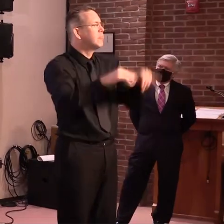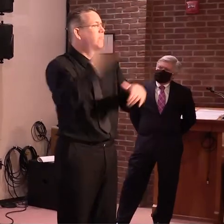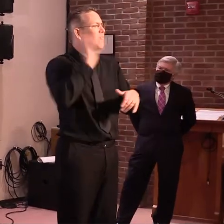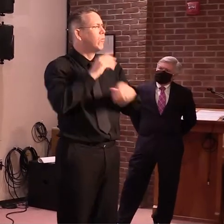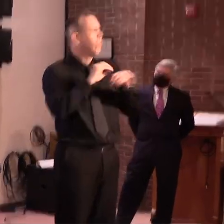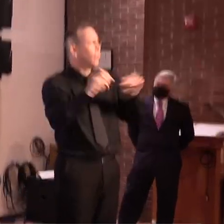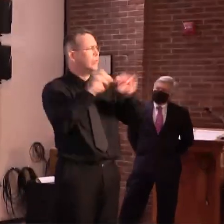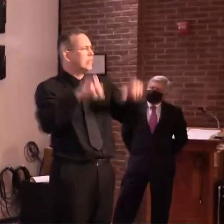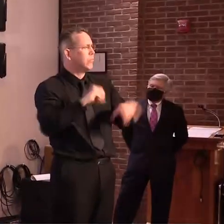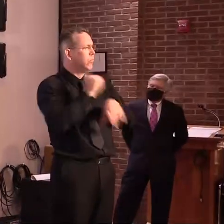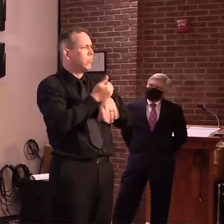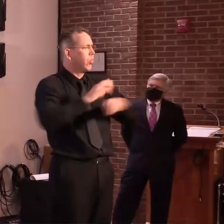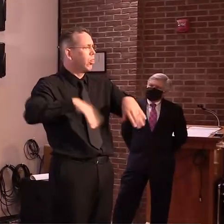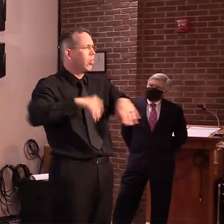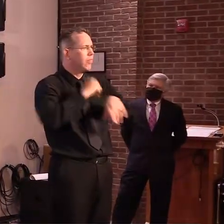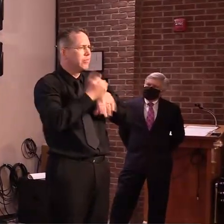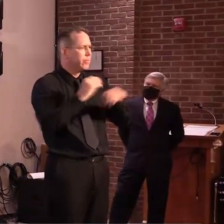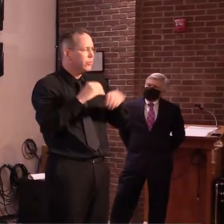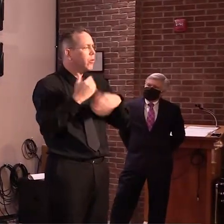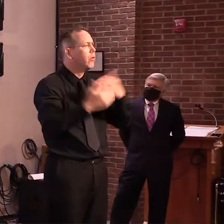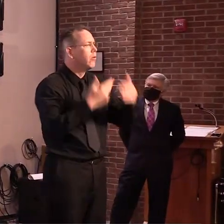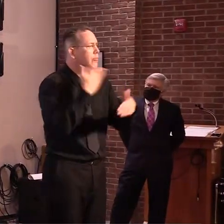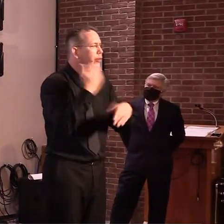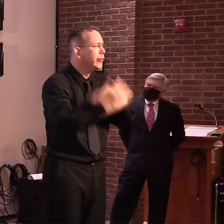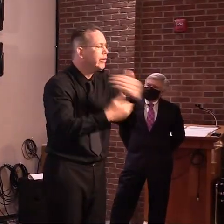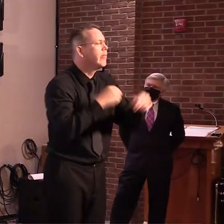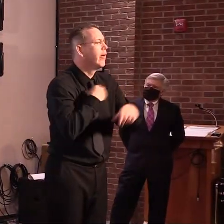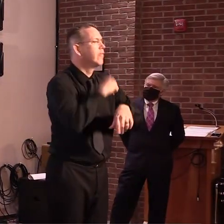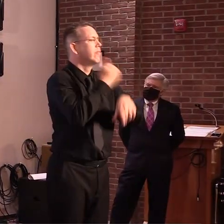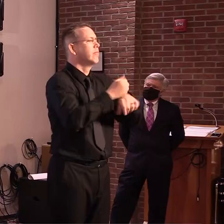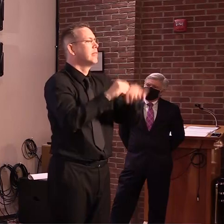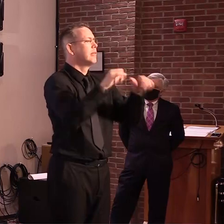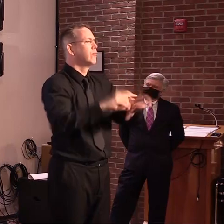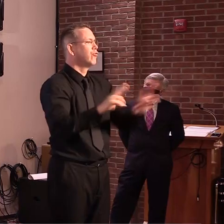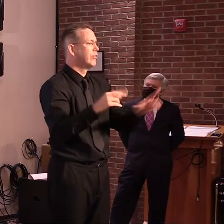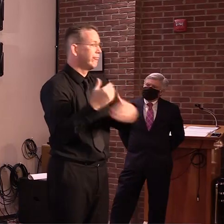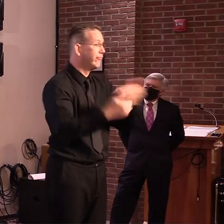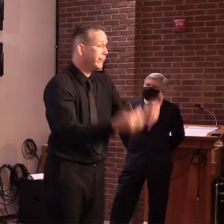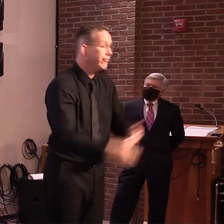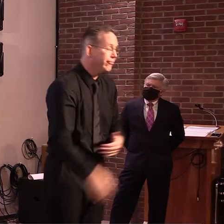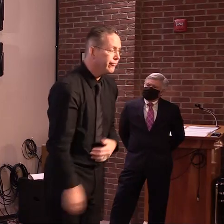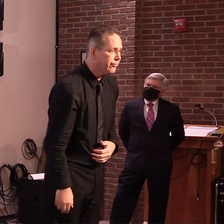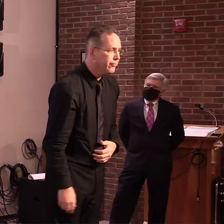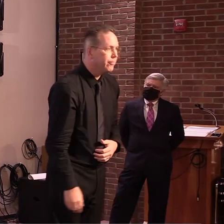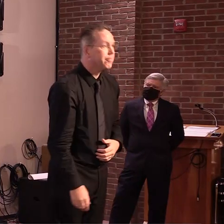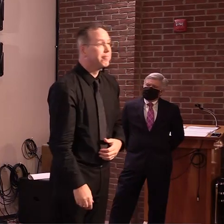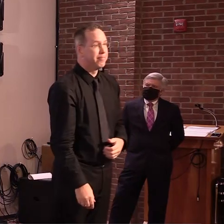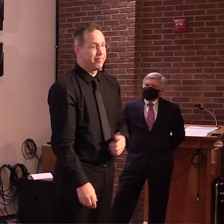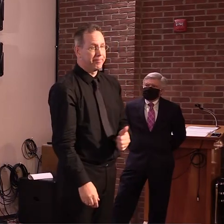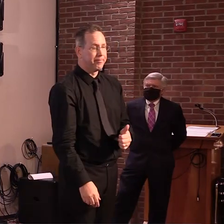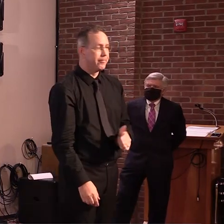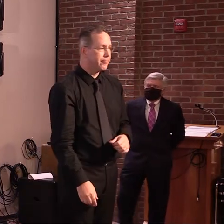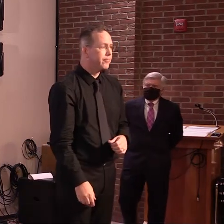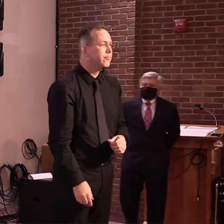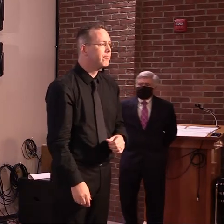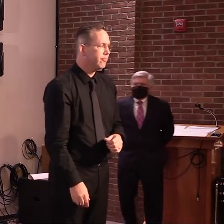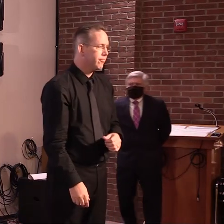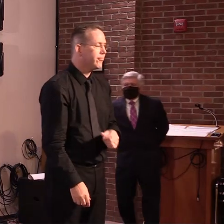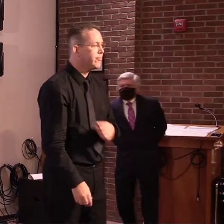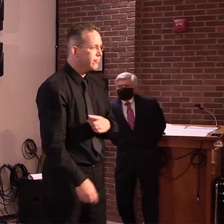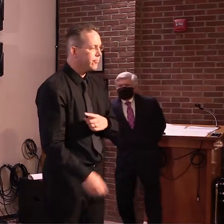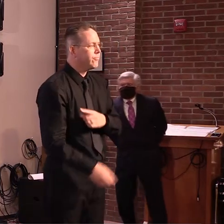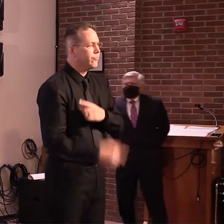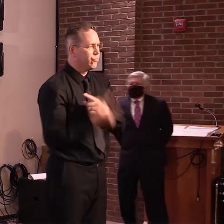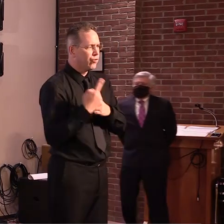Yes, it's so hard to recall that was, again, 3 short months ago.